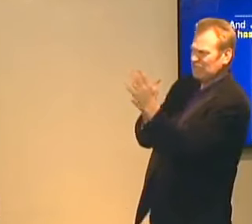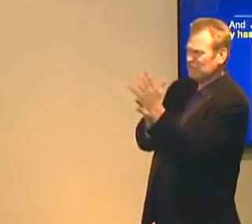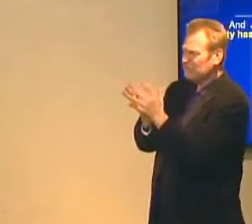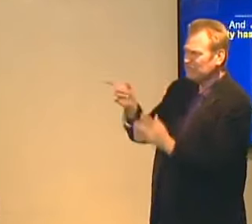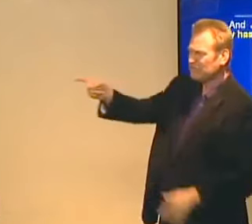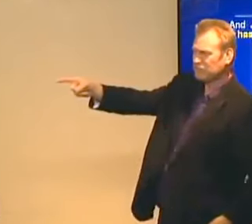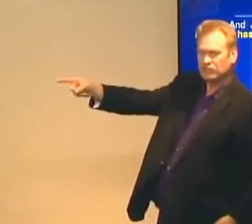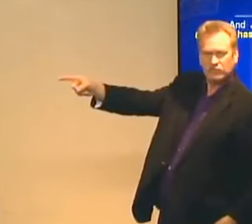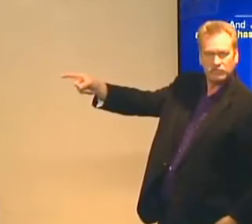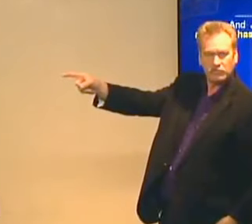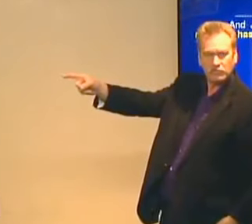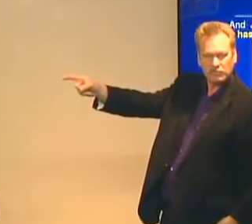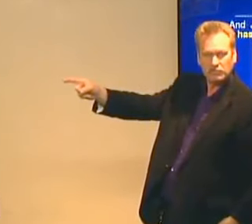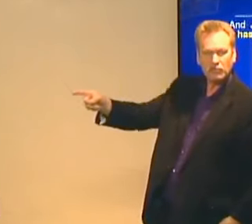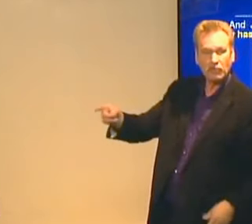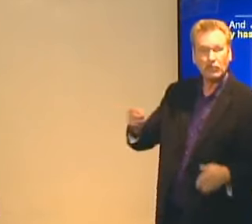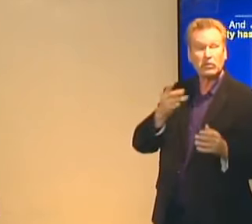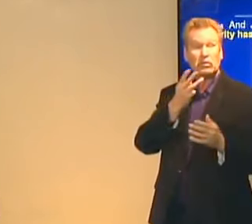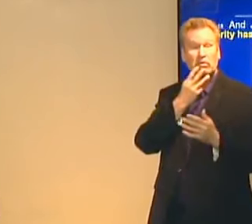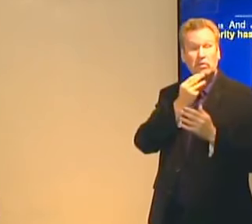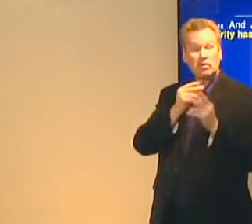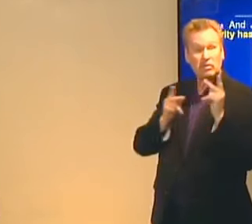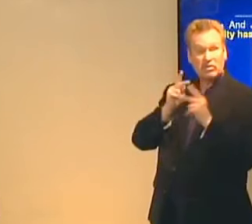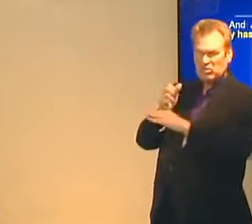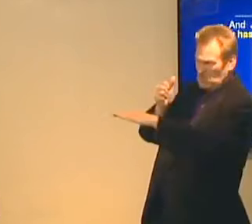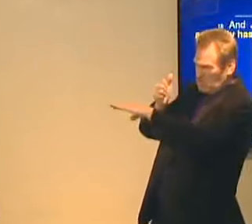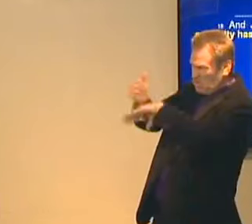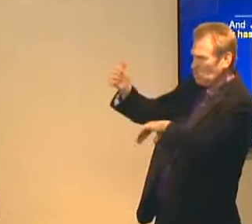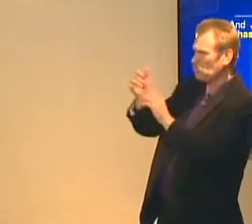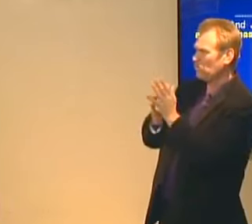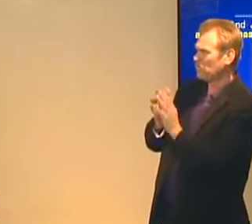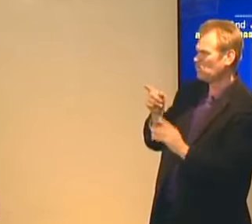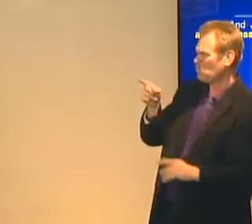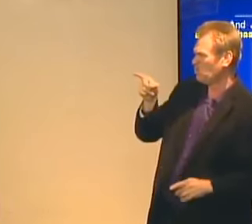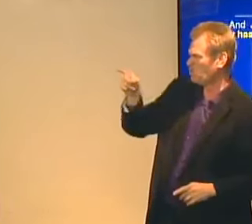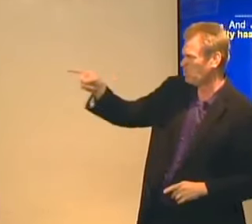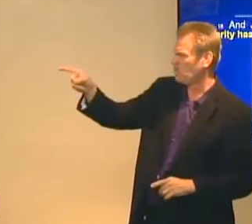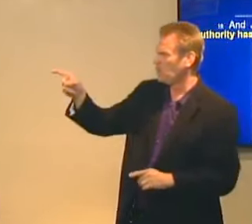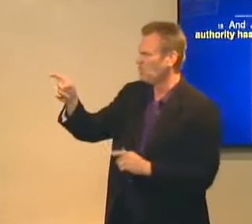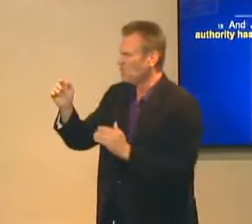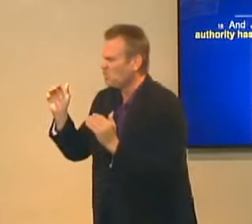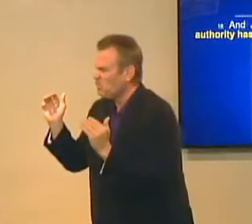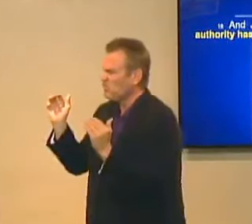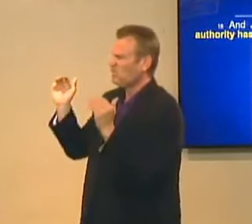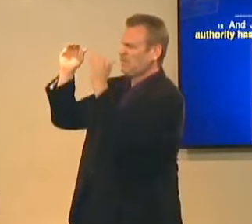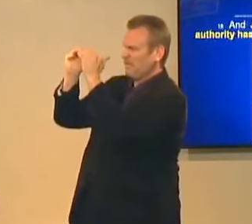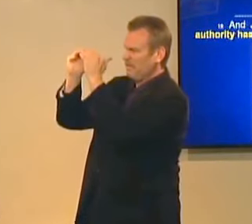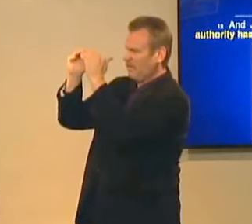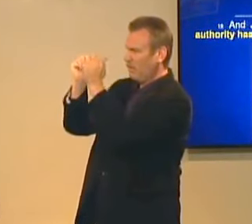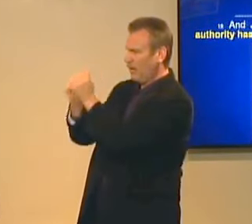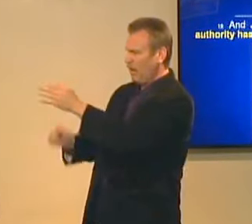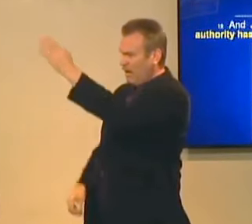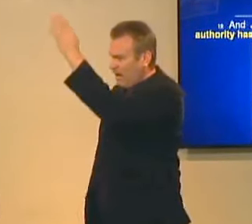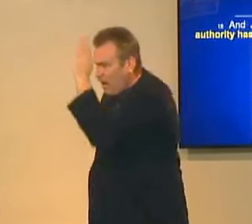The Jewish leaders are turning against Jesus Christ. They are plotting to kill him. And they are very angry at Jesus Christ. And they said.